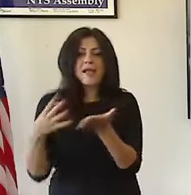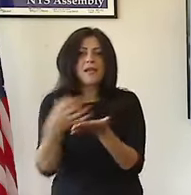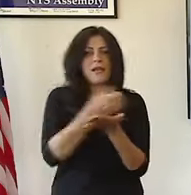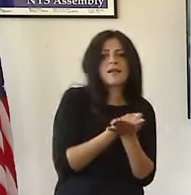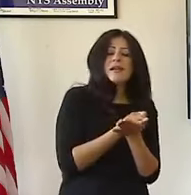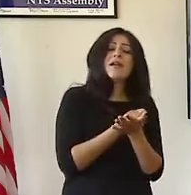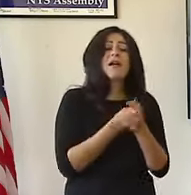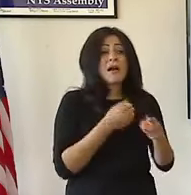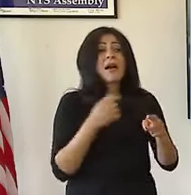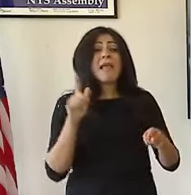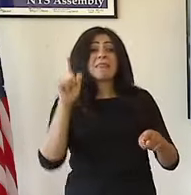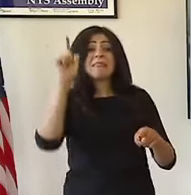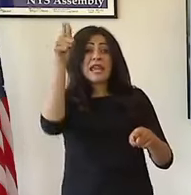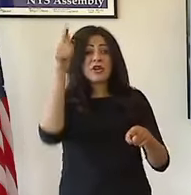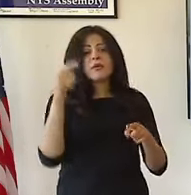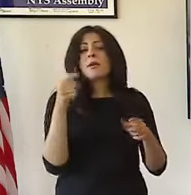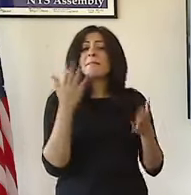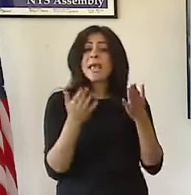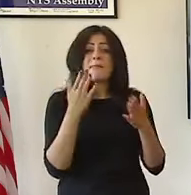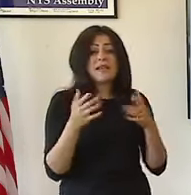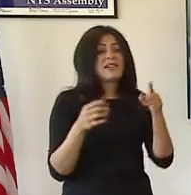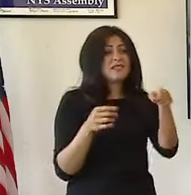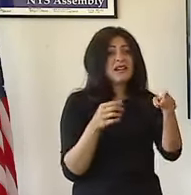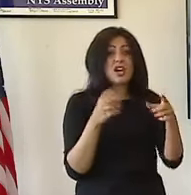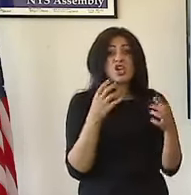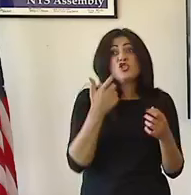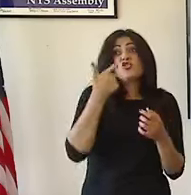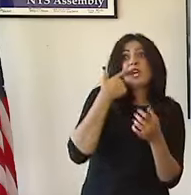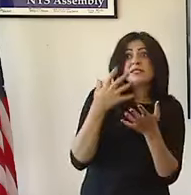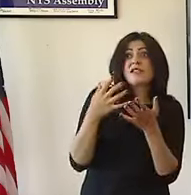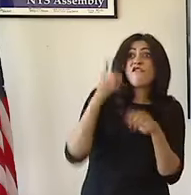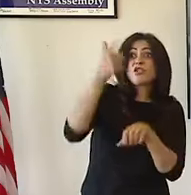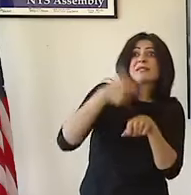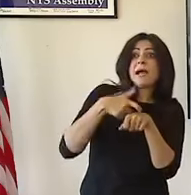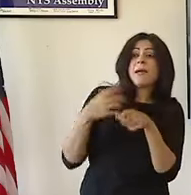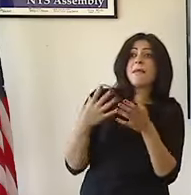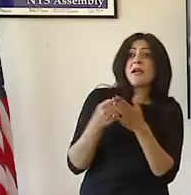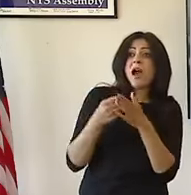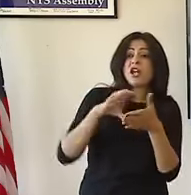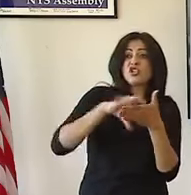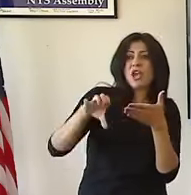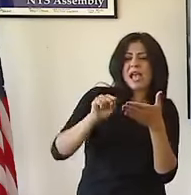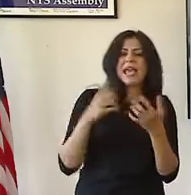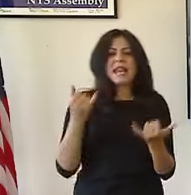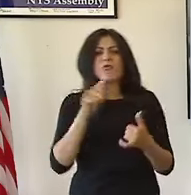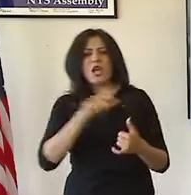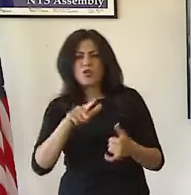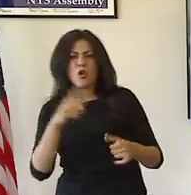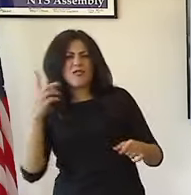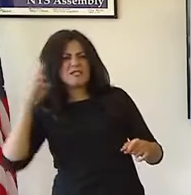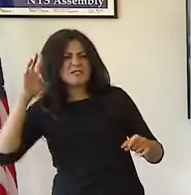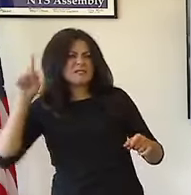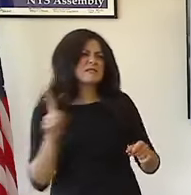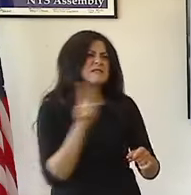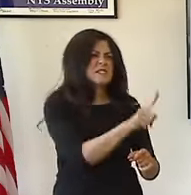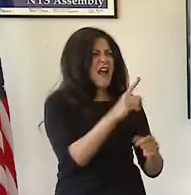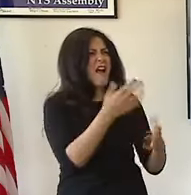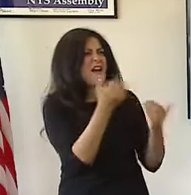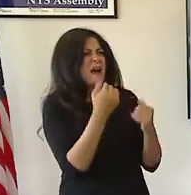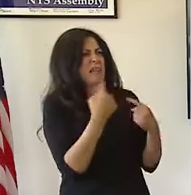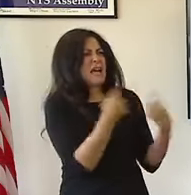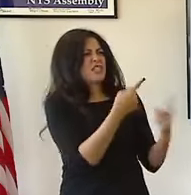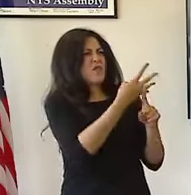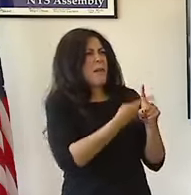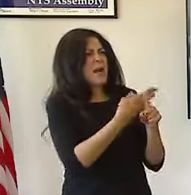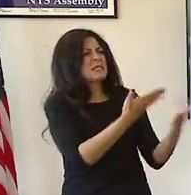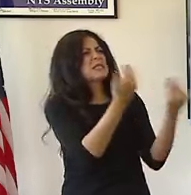again, coming right after them for the last 4 months, I know that's tough on you. Please work it out so that we don't create a scenario where people are